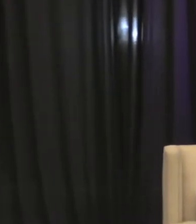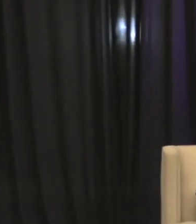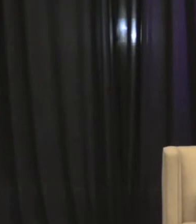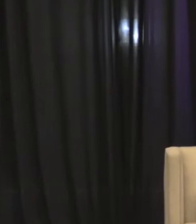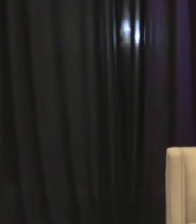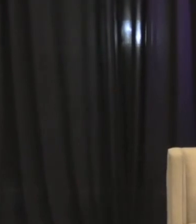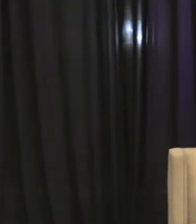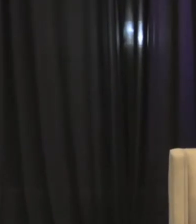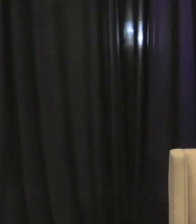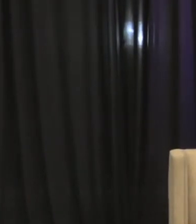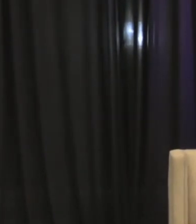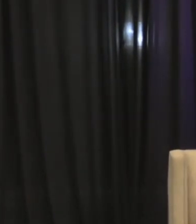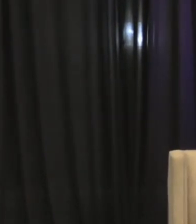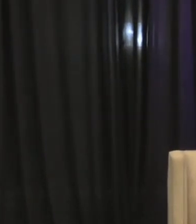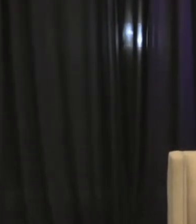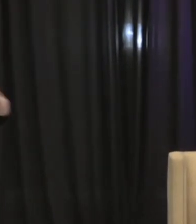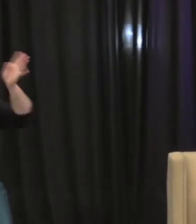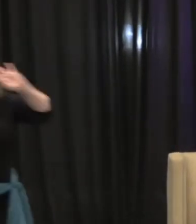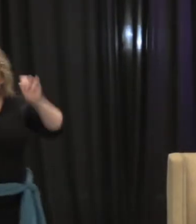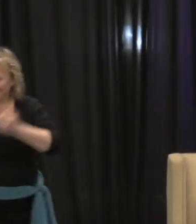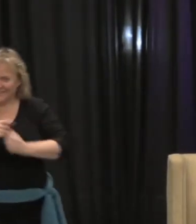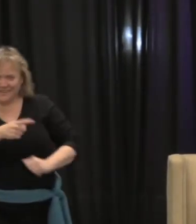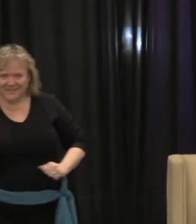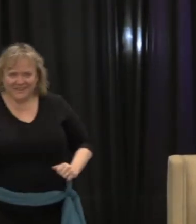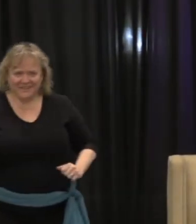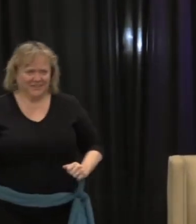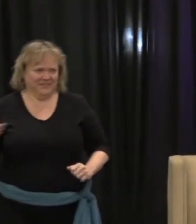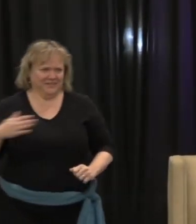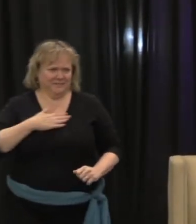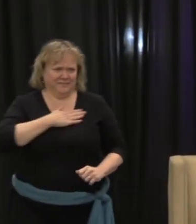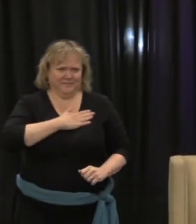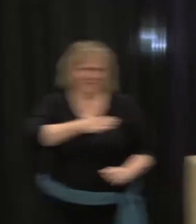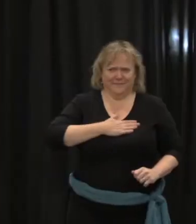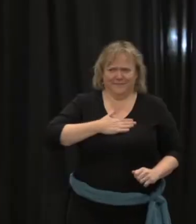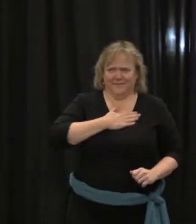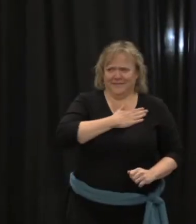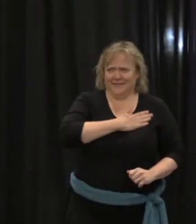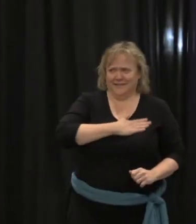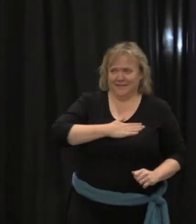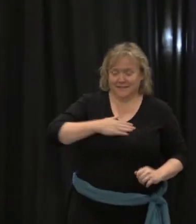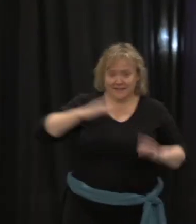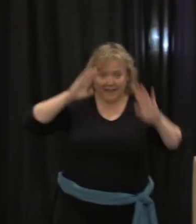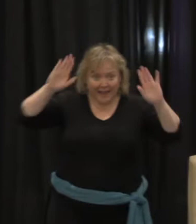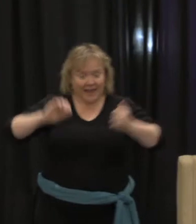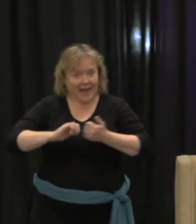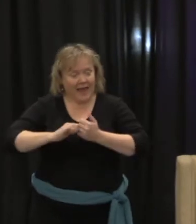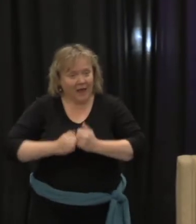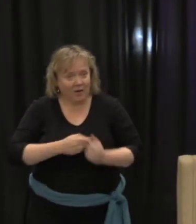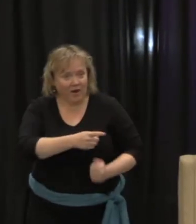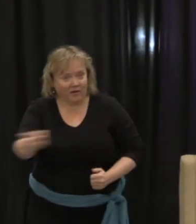Hi, how are you? Oh, that does not sound good at all. How are you?